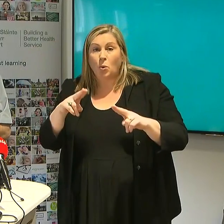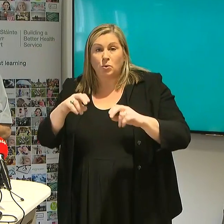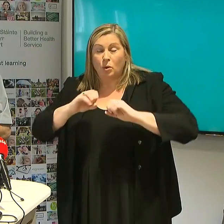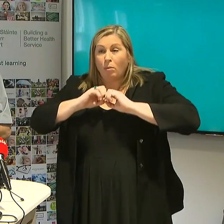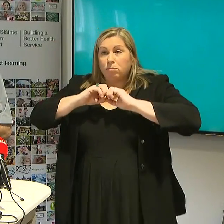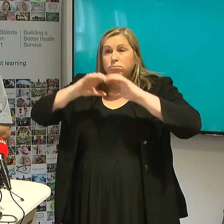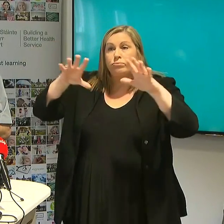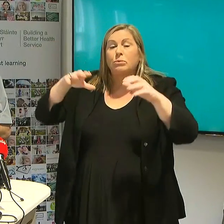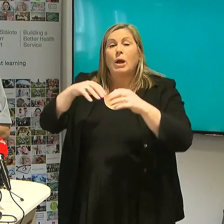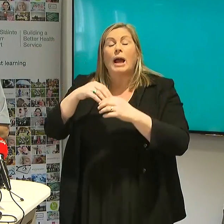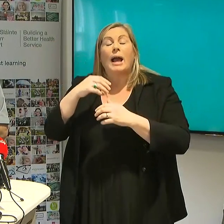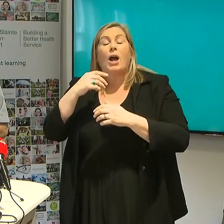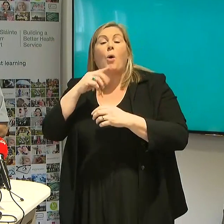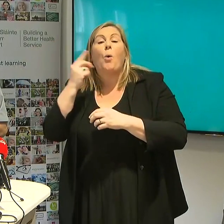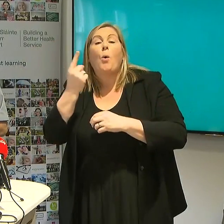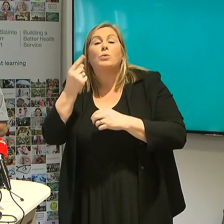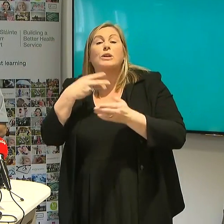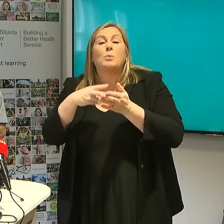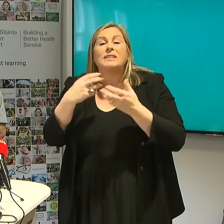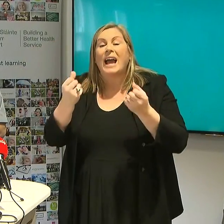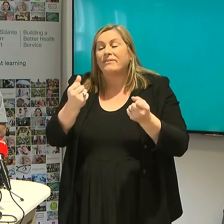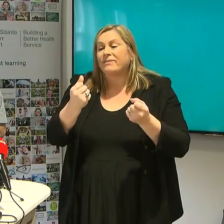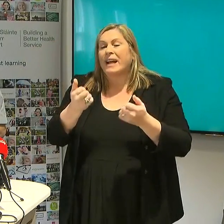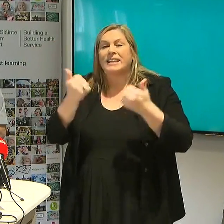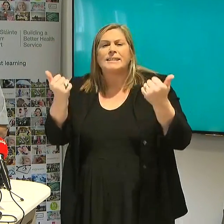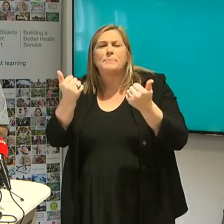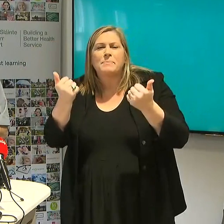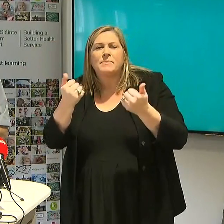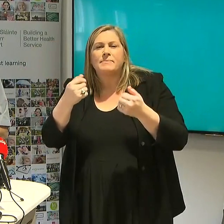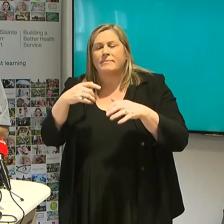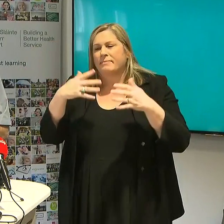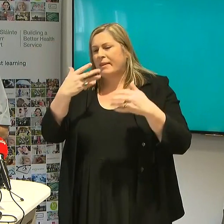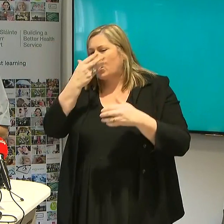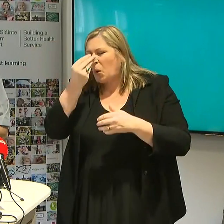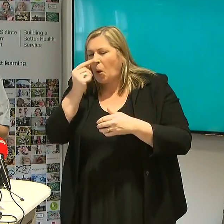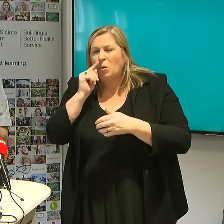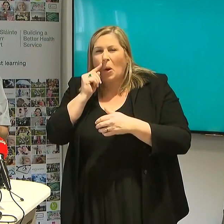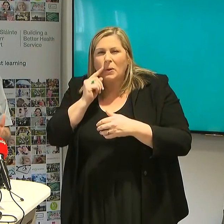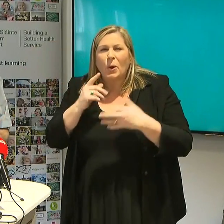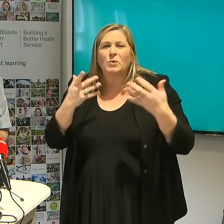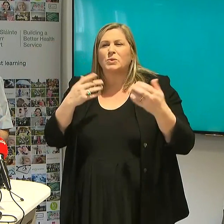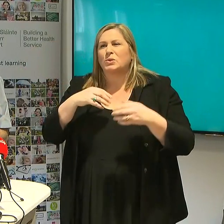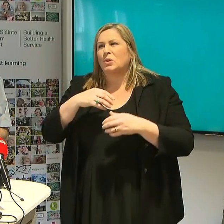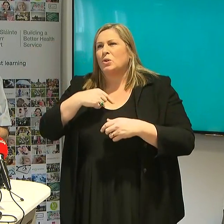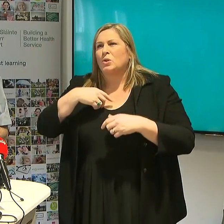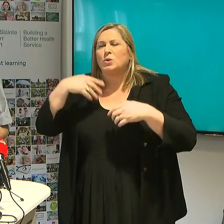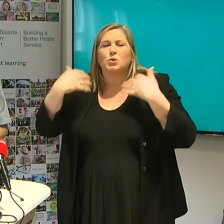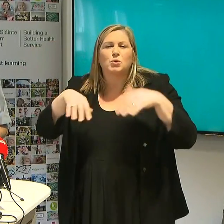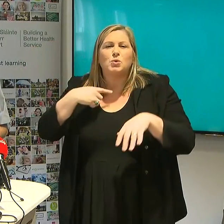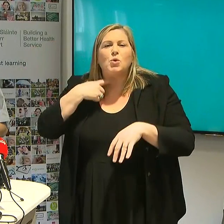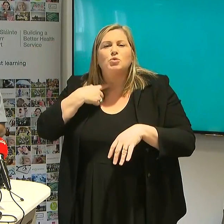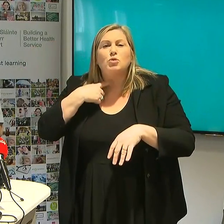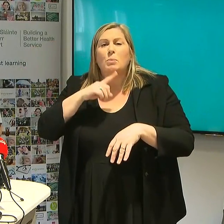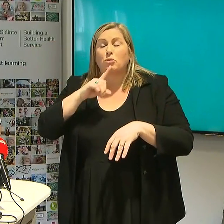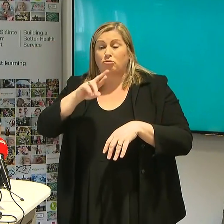I start to have symptoms. So I start to get the runny nose or the sore throat. Nothing is perfect, but generally speaking, not much virus is leaving me until I